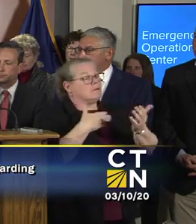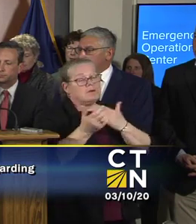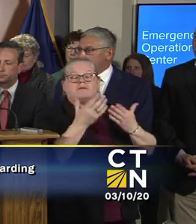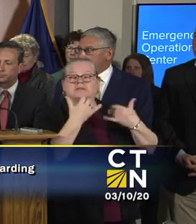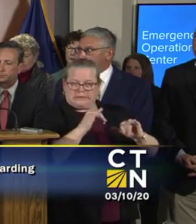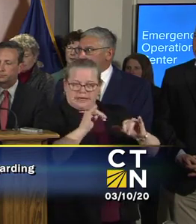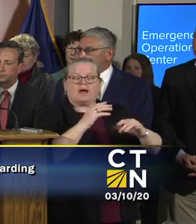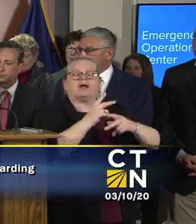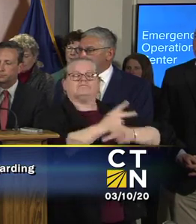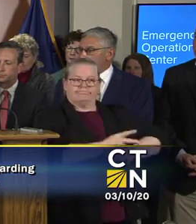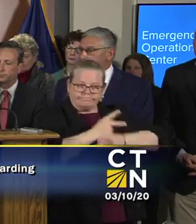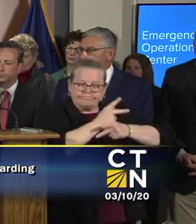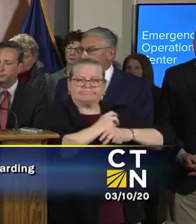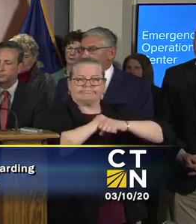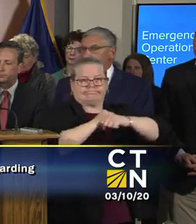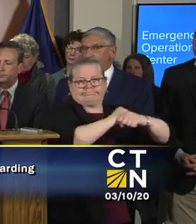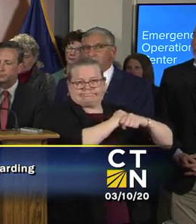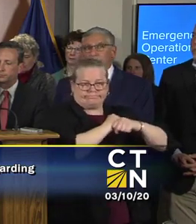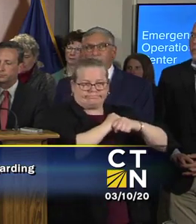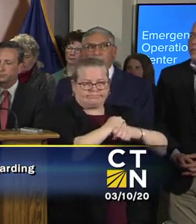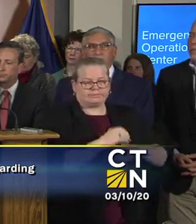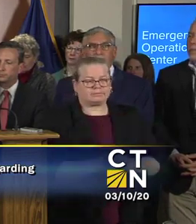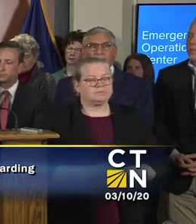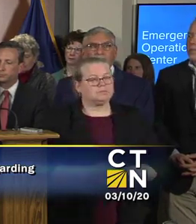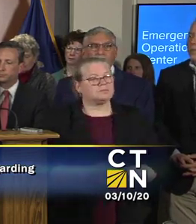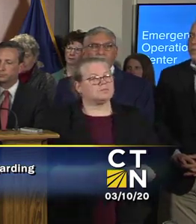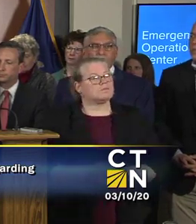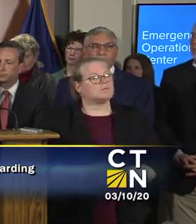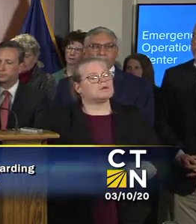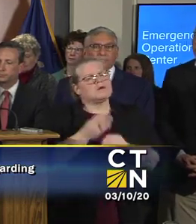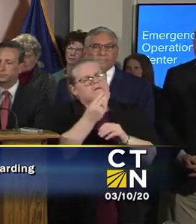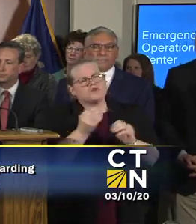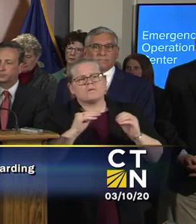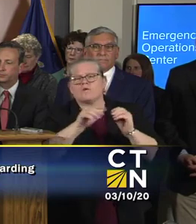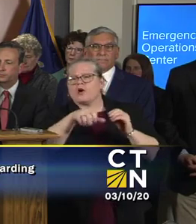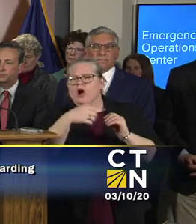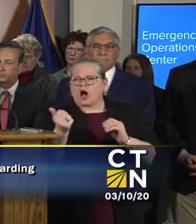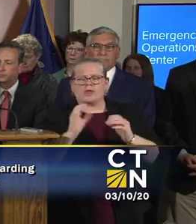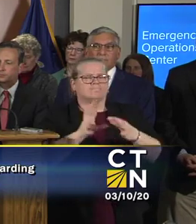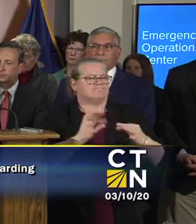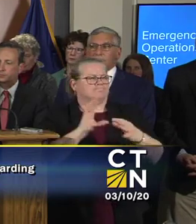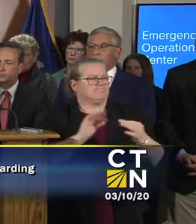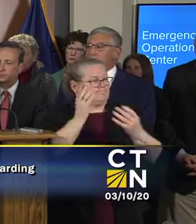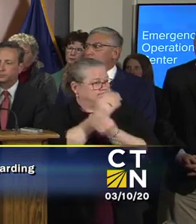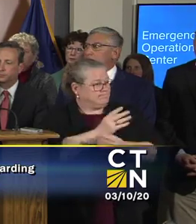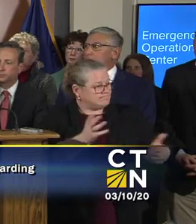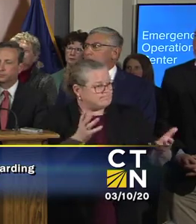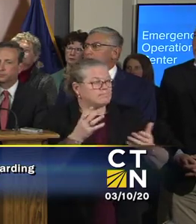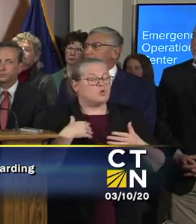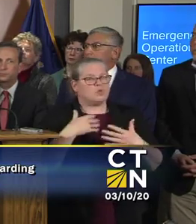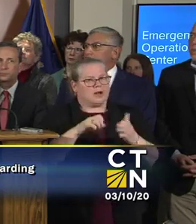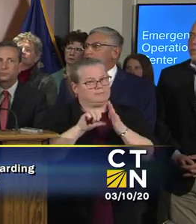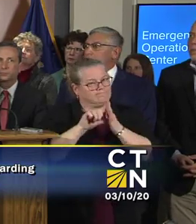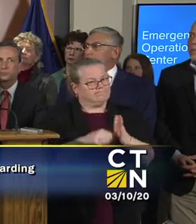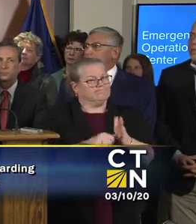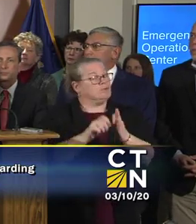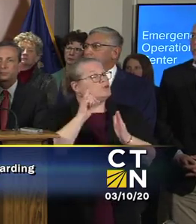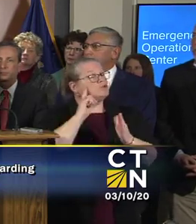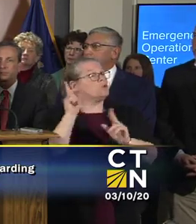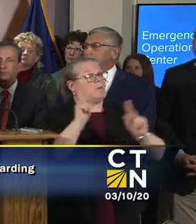A couple other things that we're sharing in the briefing today. We want to draw a special emphasis to the general